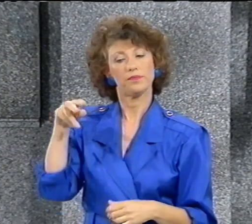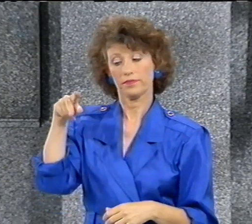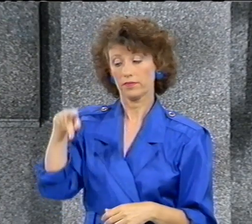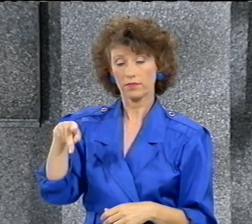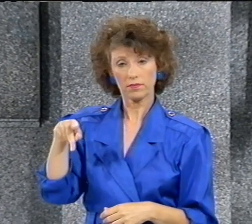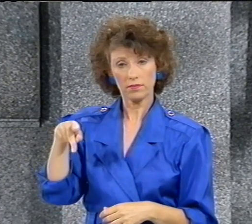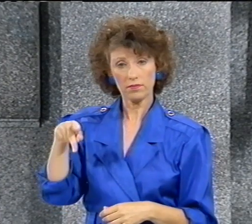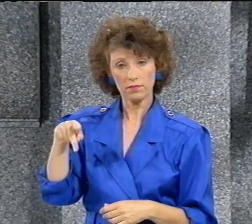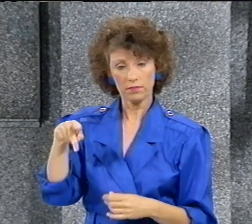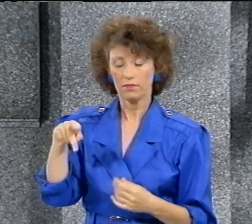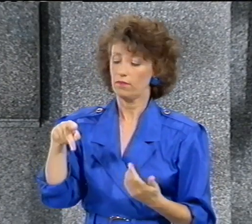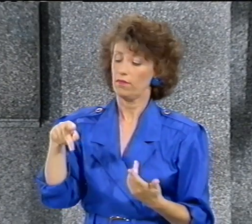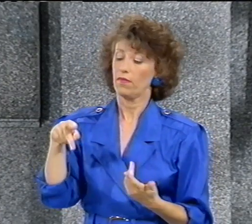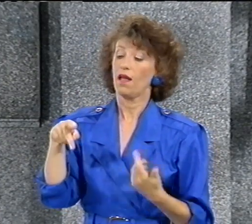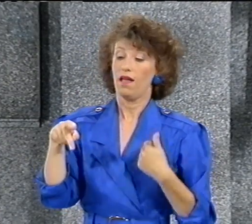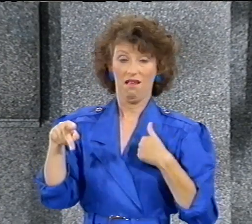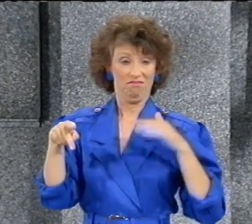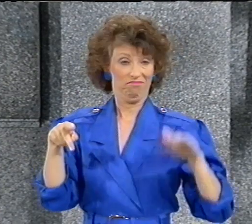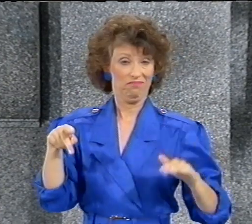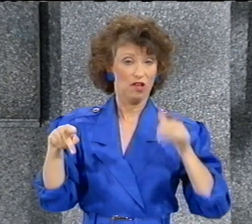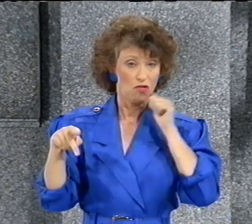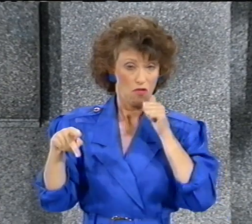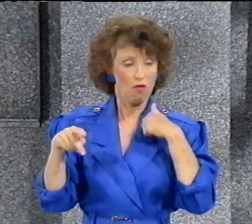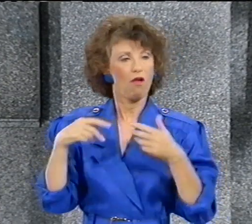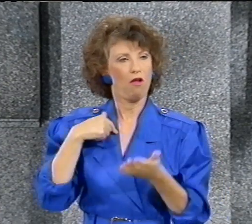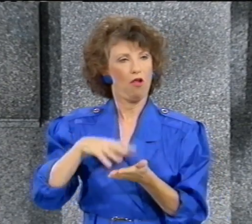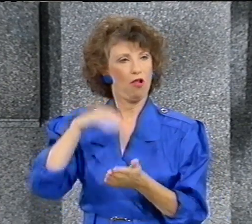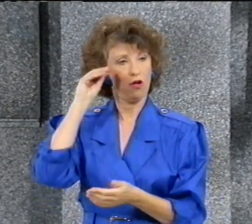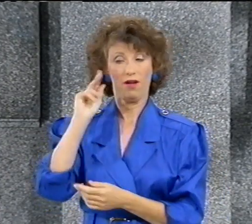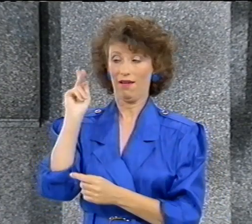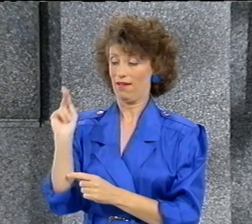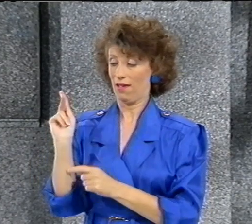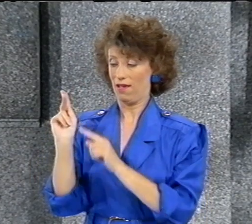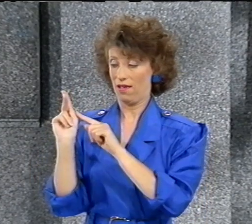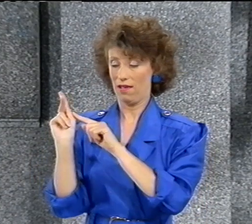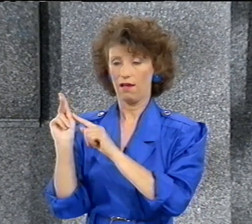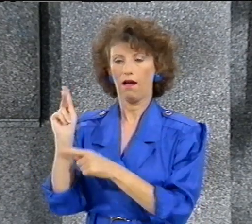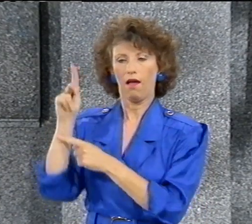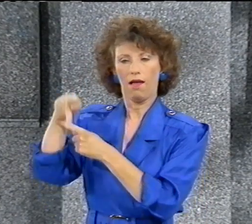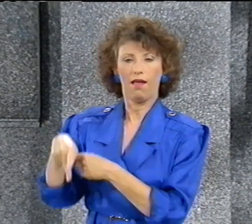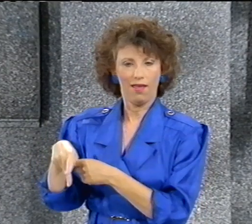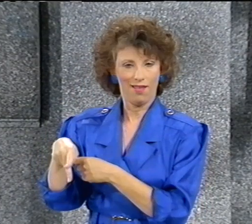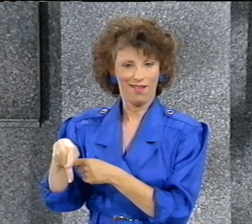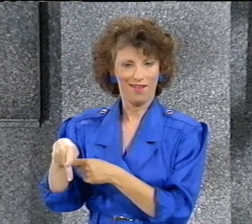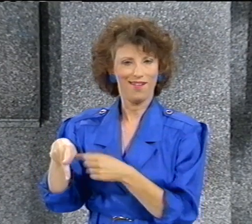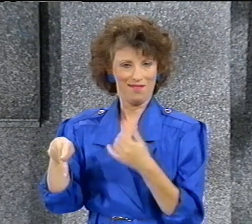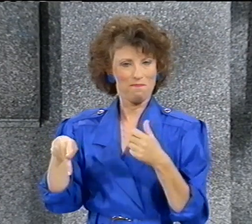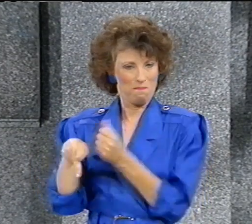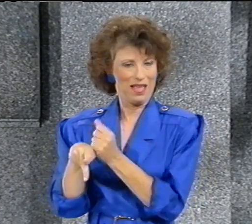Now the letter P, when I was a little girl, I was taught that a P is an upside-down K.